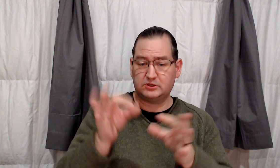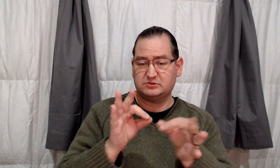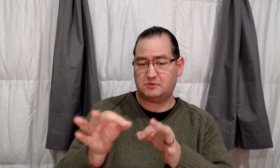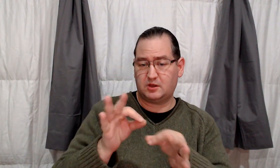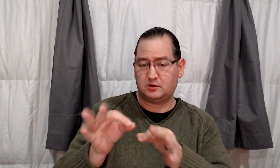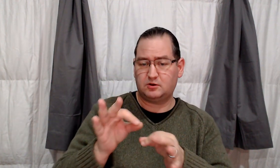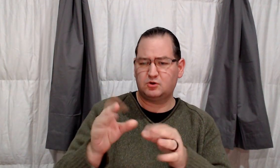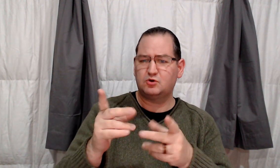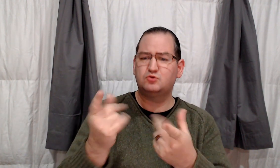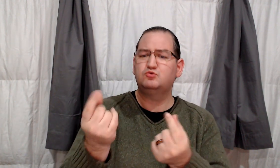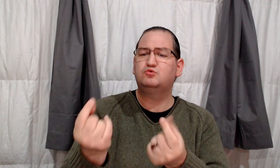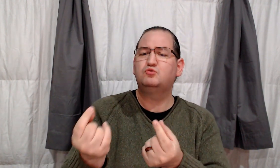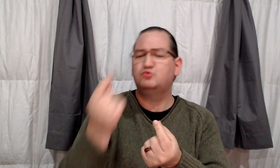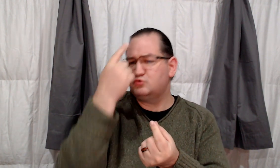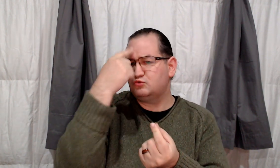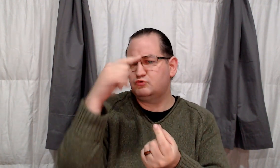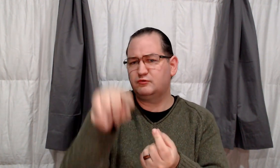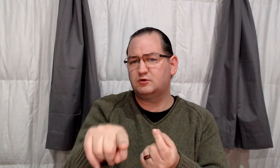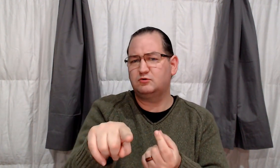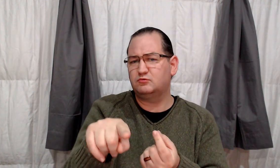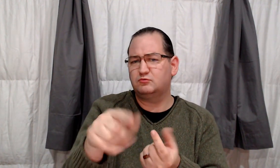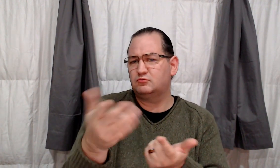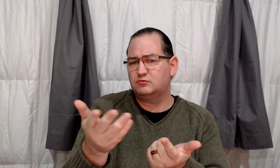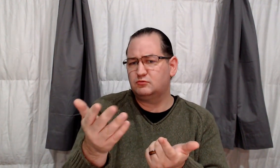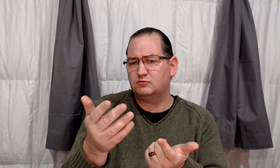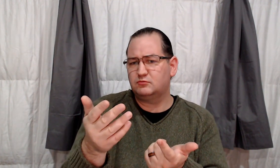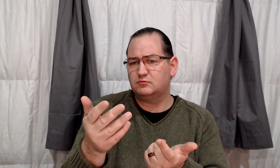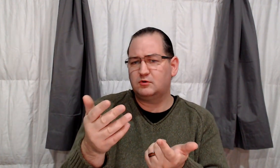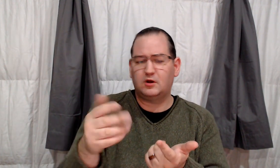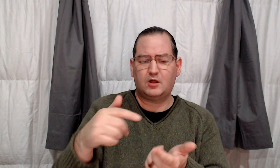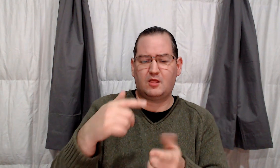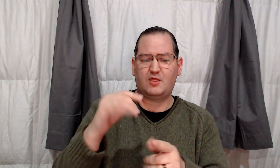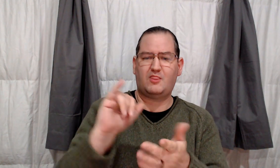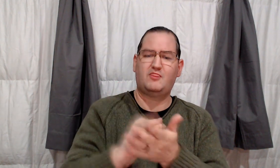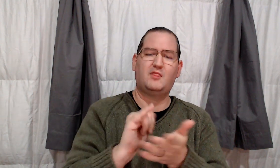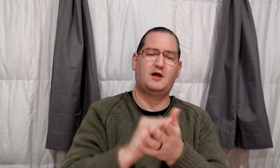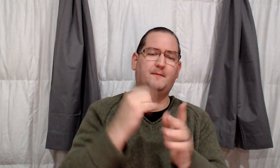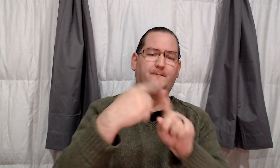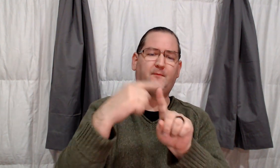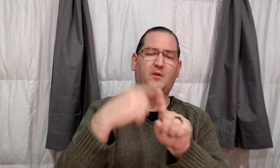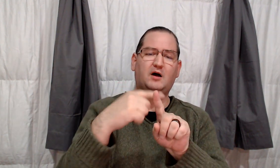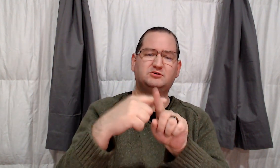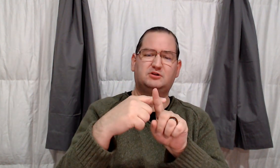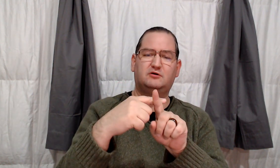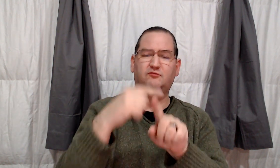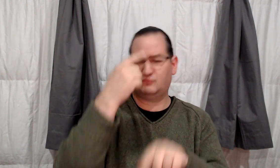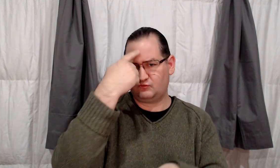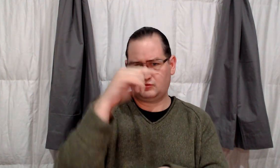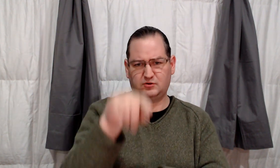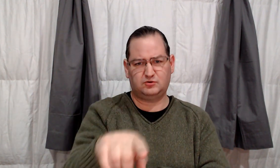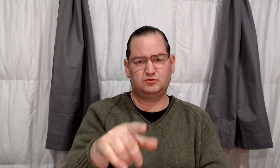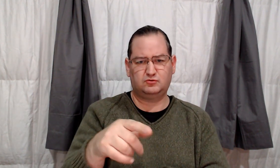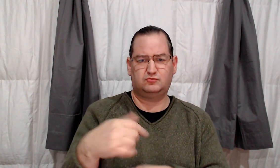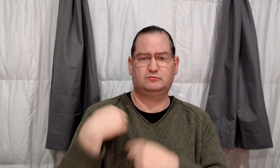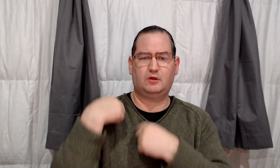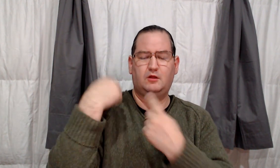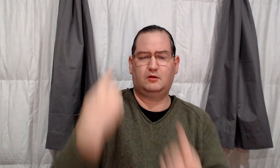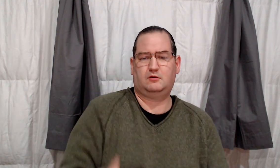positive function of that habit has been. Because although you're saying it's doing nothing for me, the